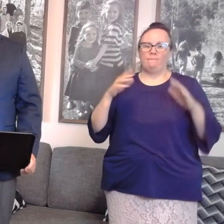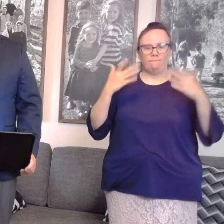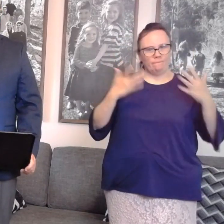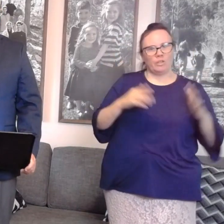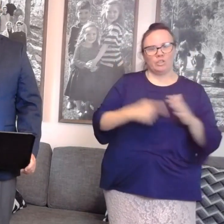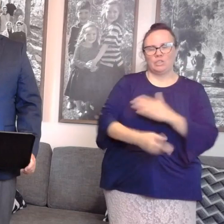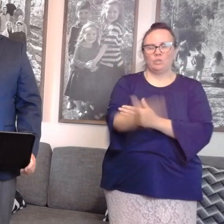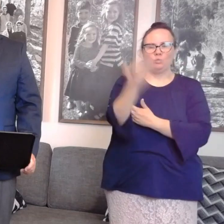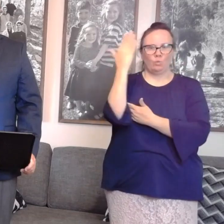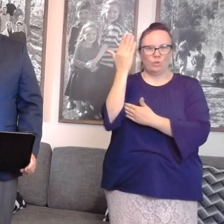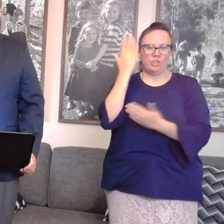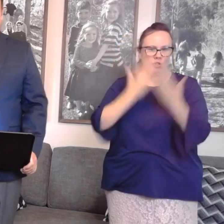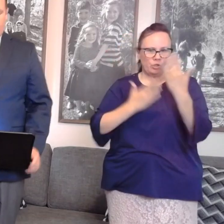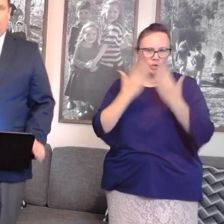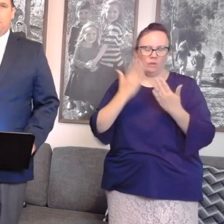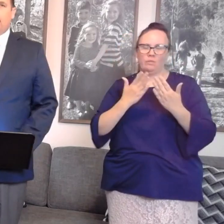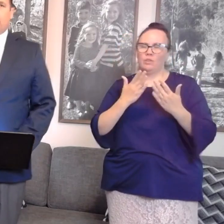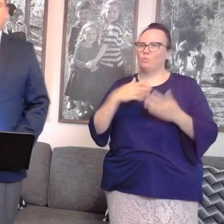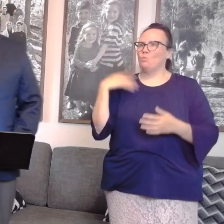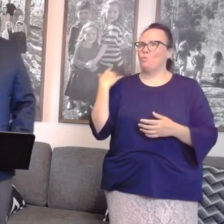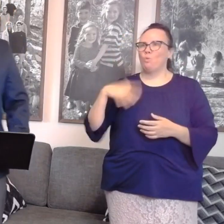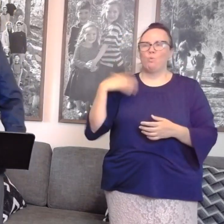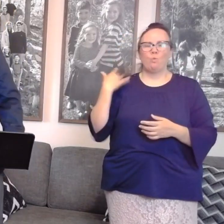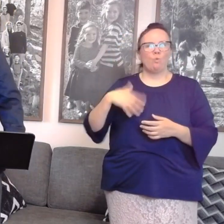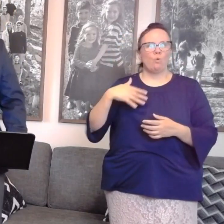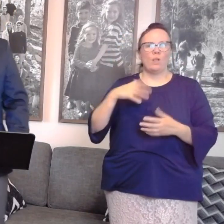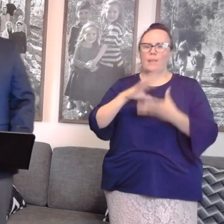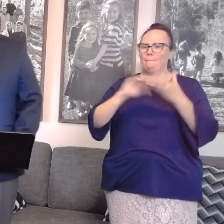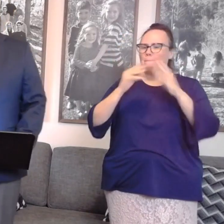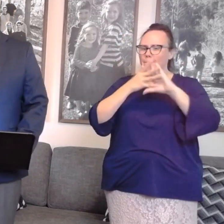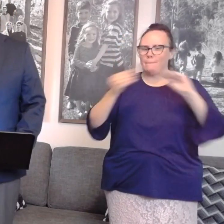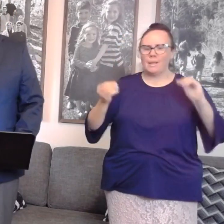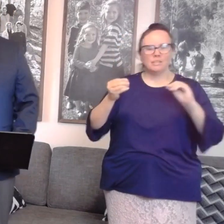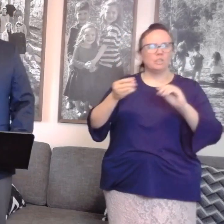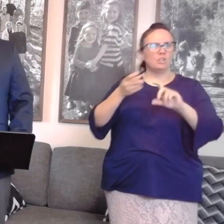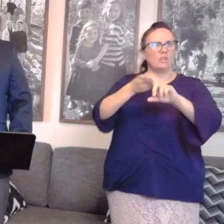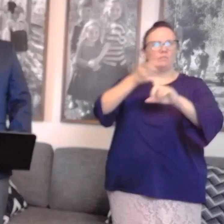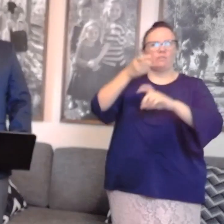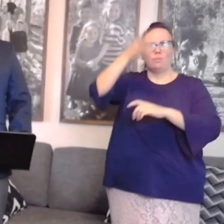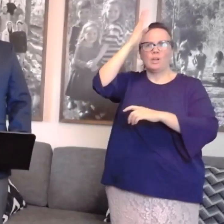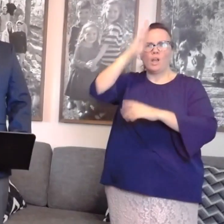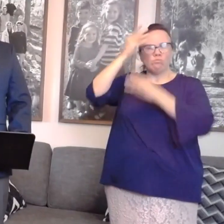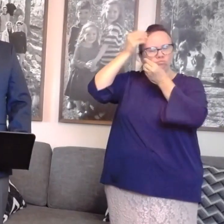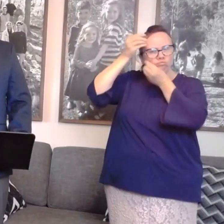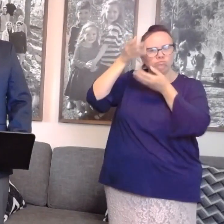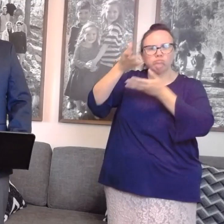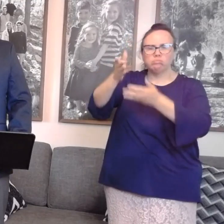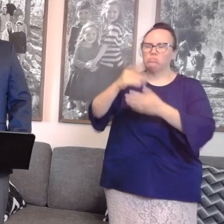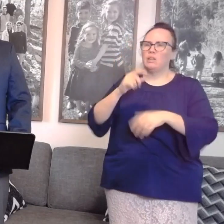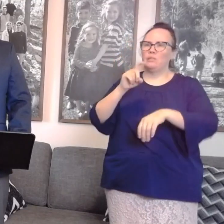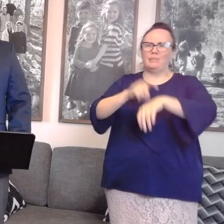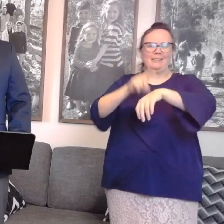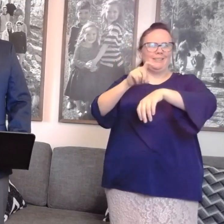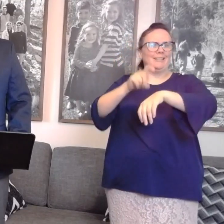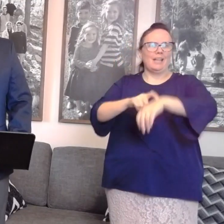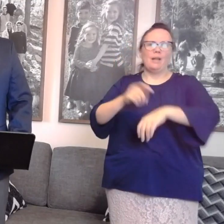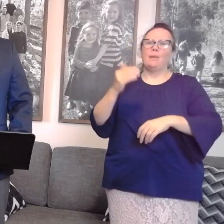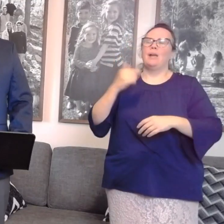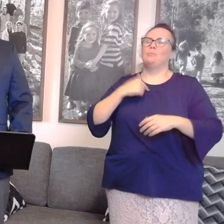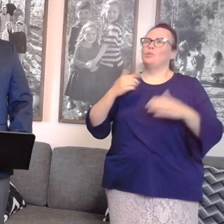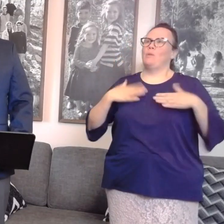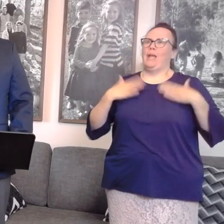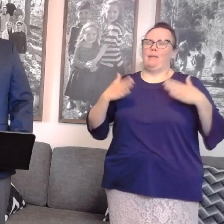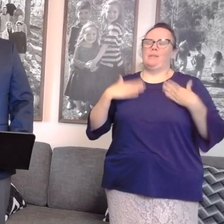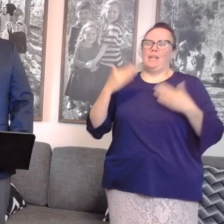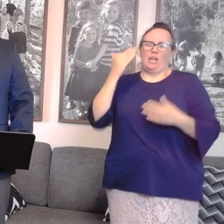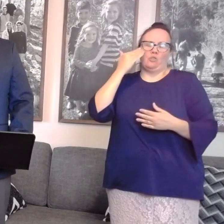morning. My, that message was from God and timely. I'm so glad I know his name and